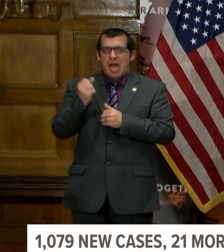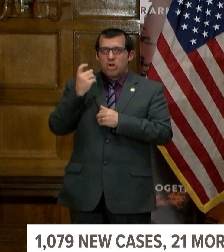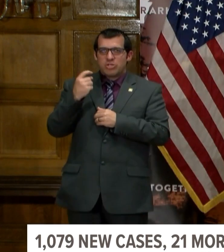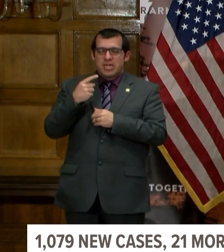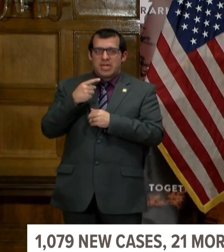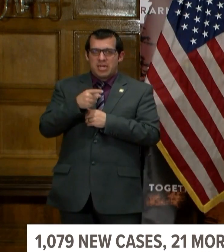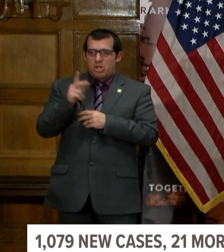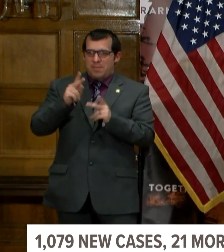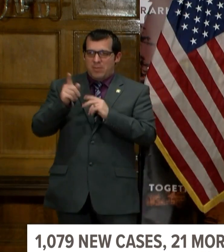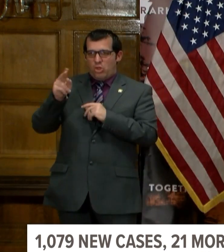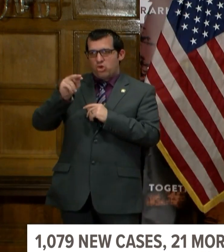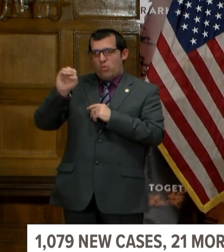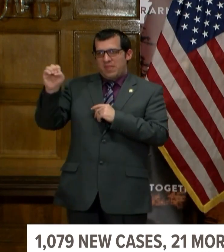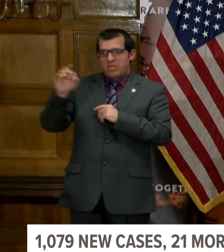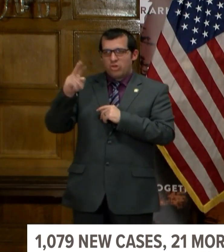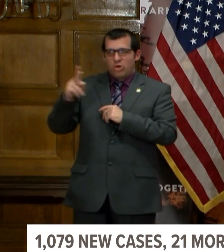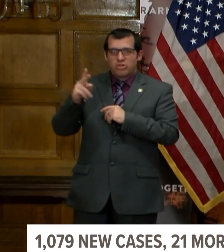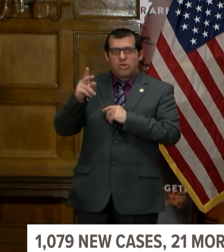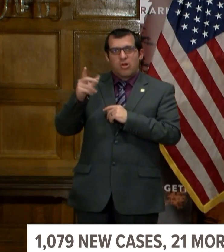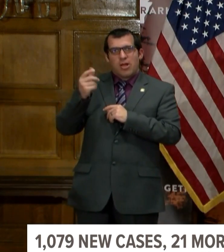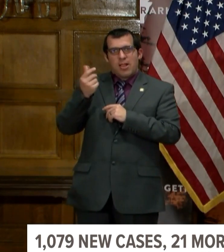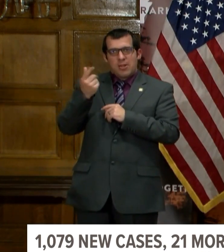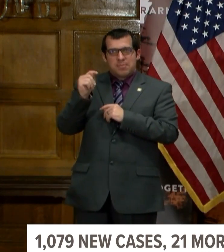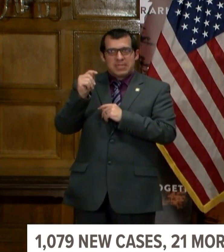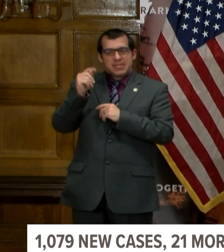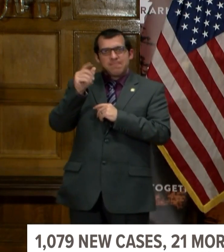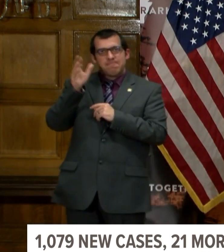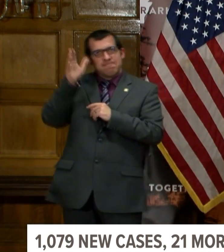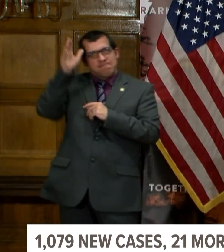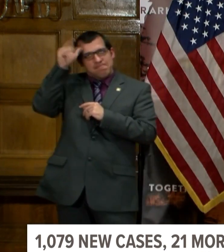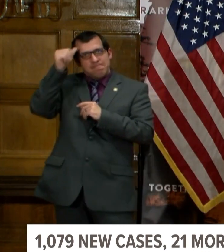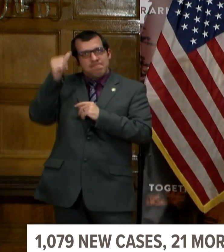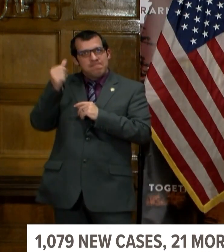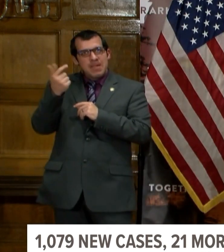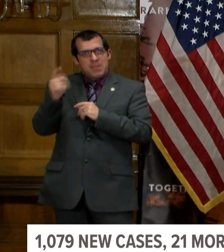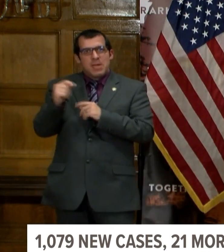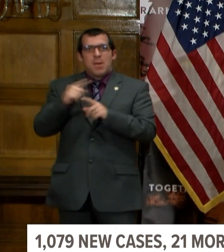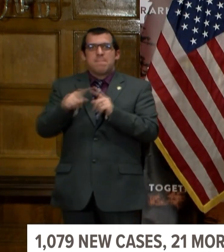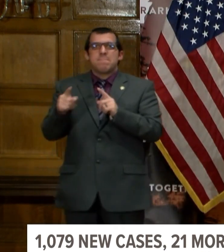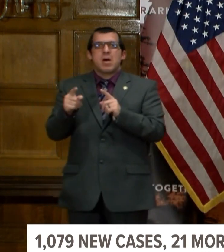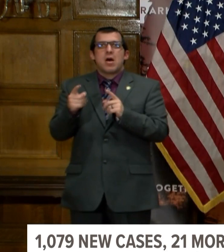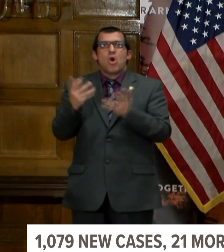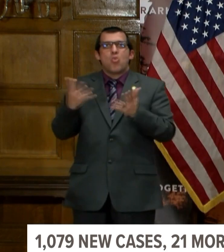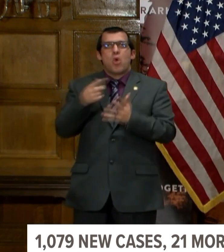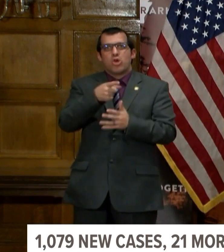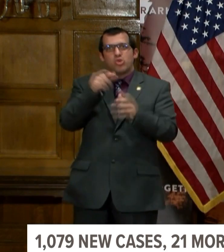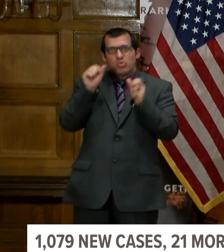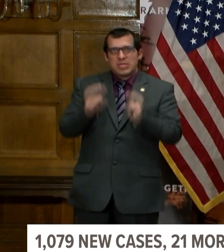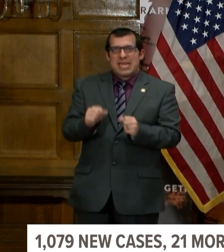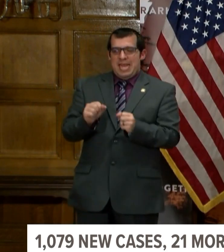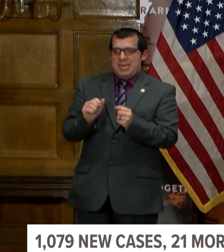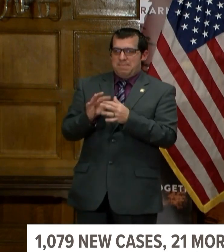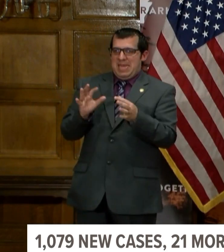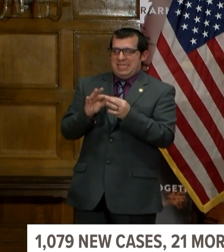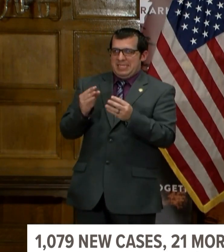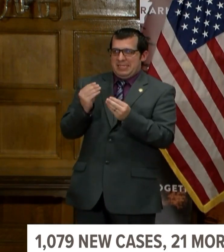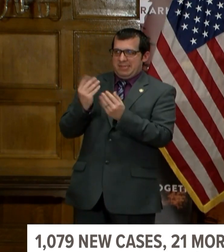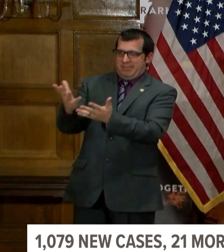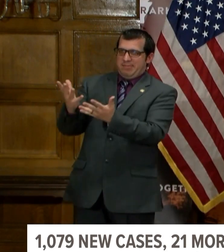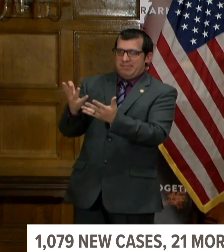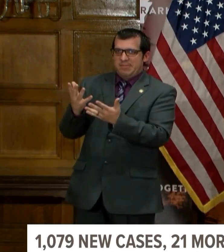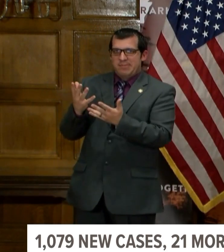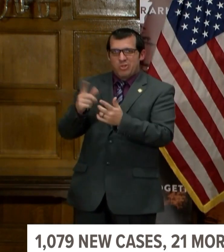in Northeast Arkansas may be a little hard-headed, but what can you do to get the message across here?